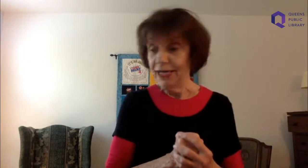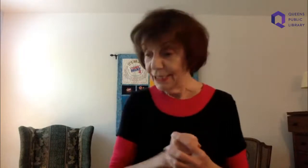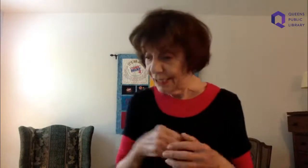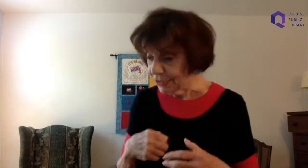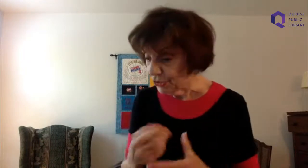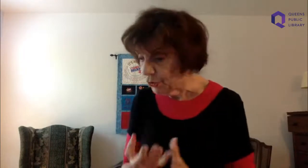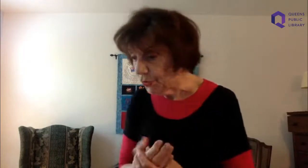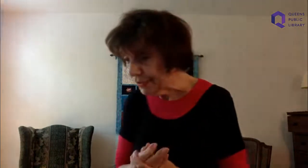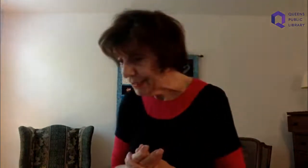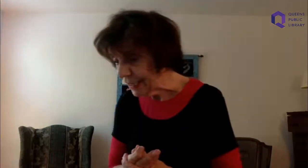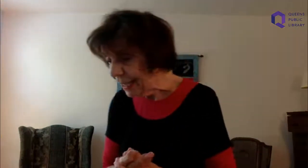to tell stories.